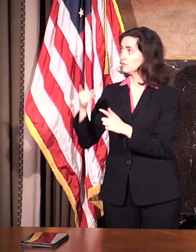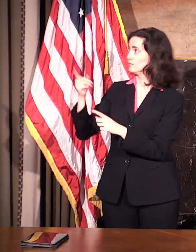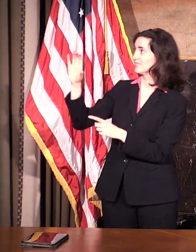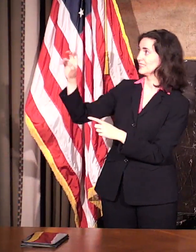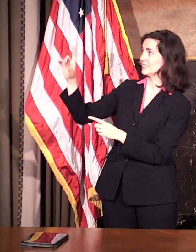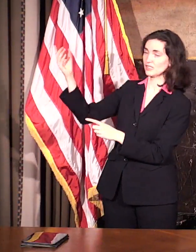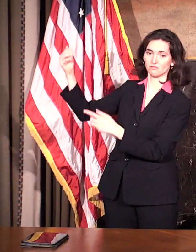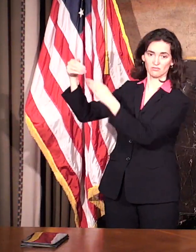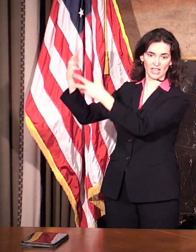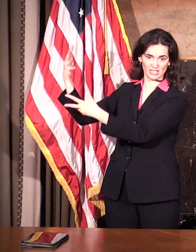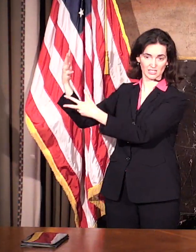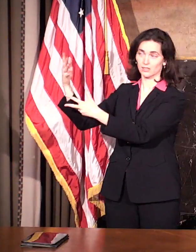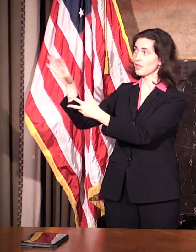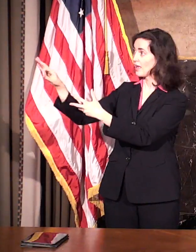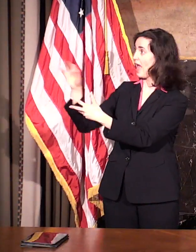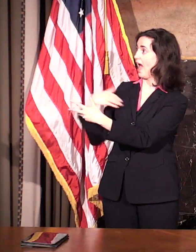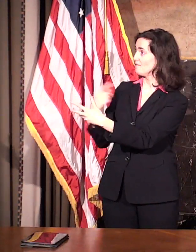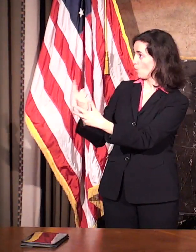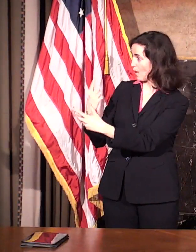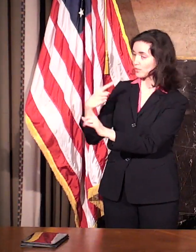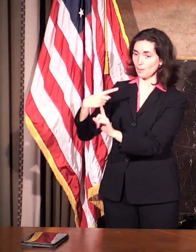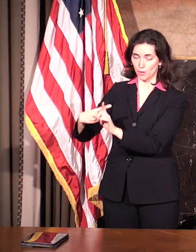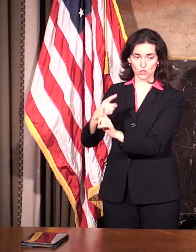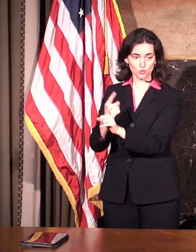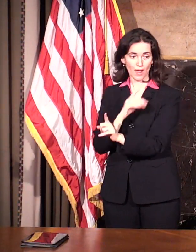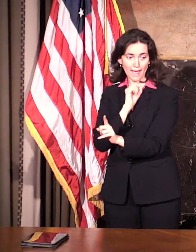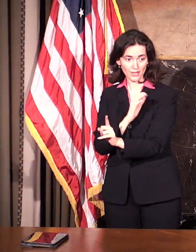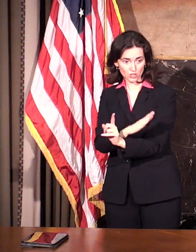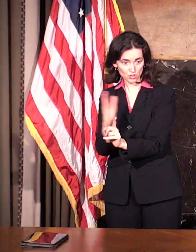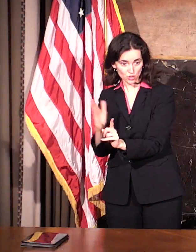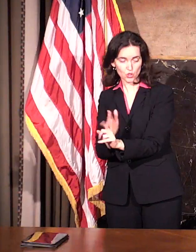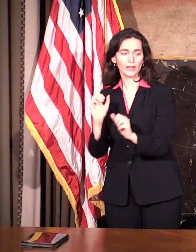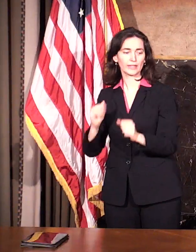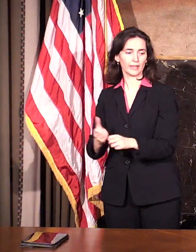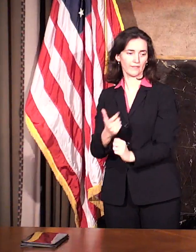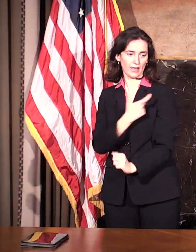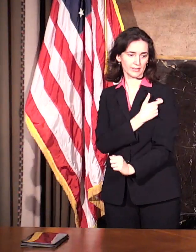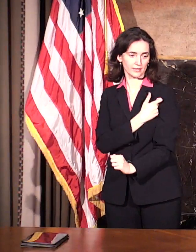estimates, but it's a total number for this. Yes, sir.